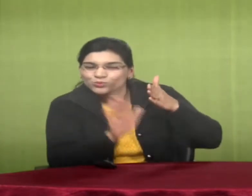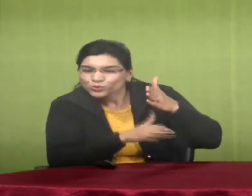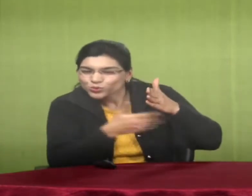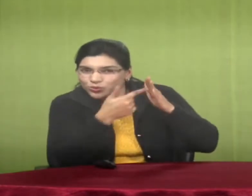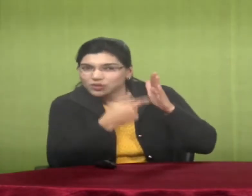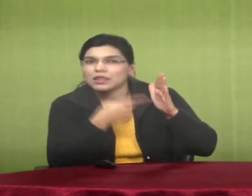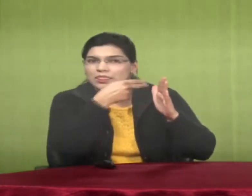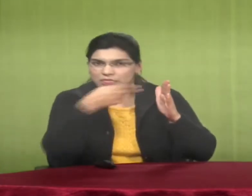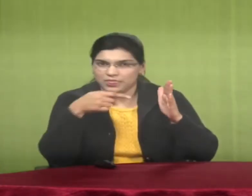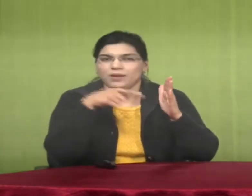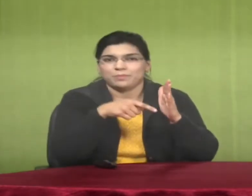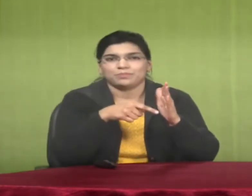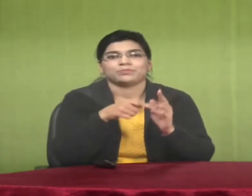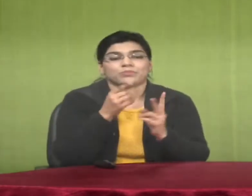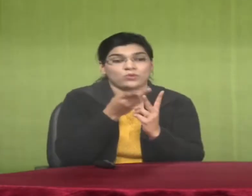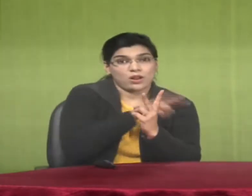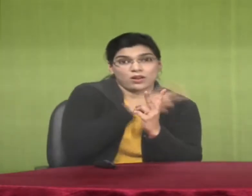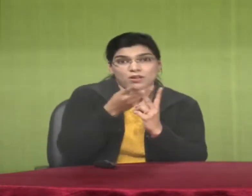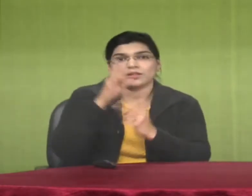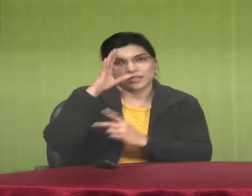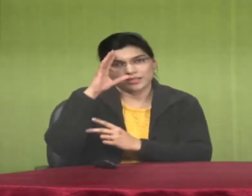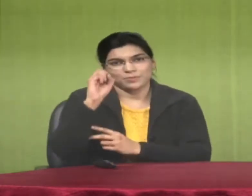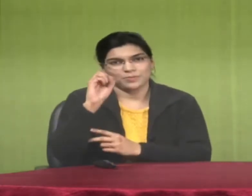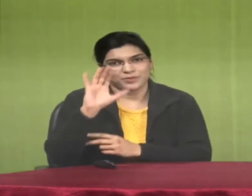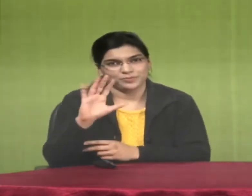the content that is written by the poet.